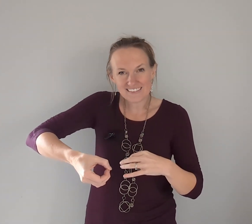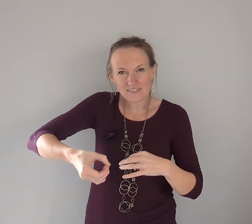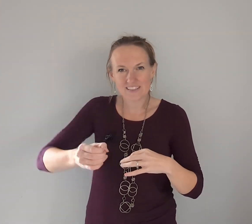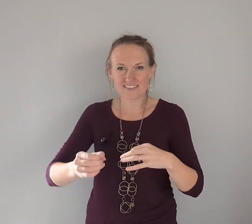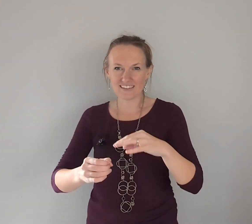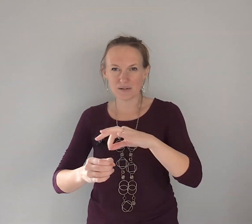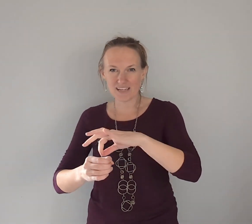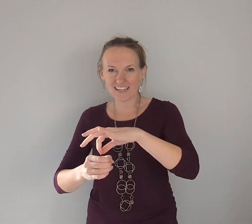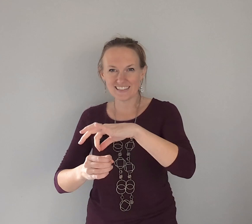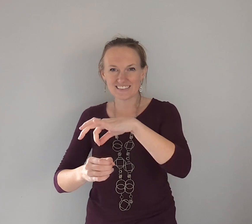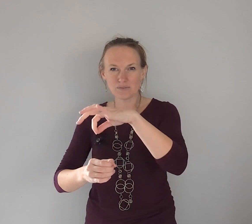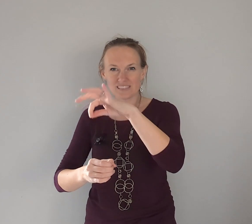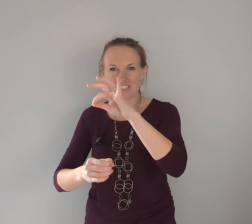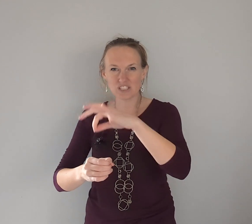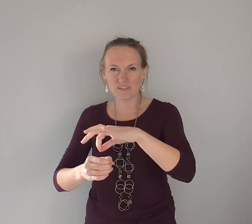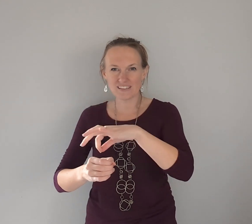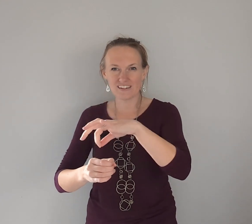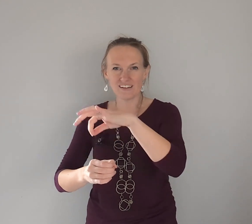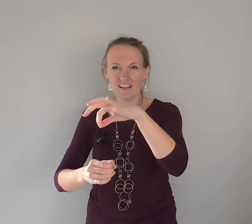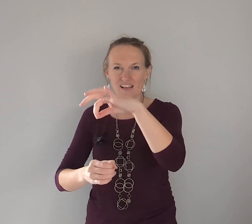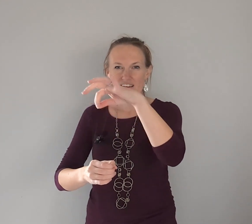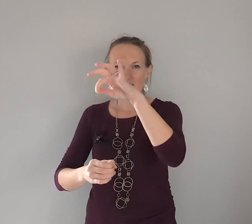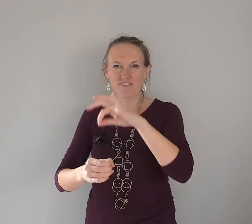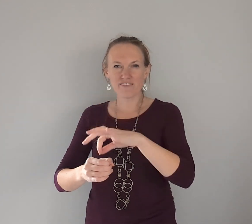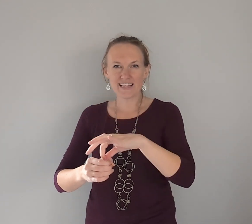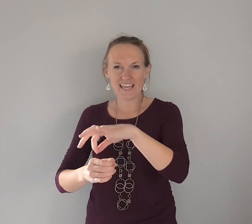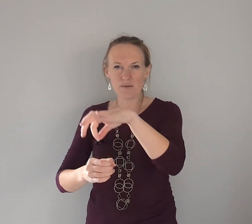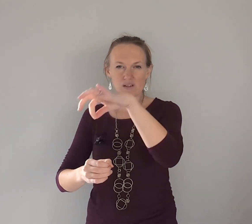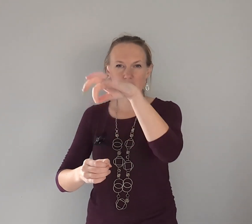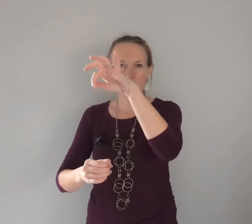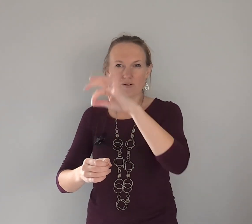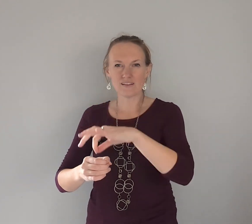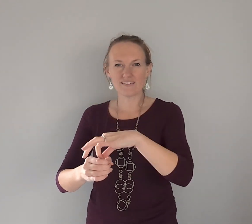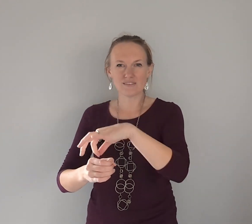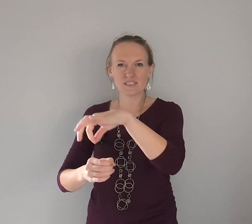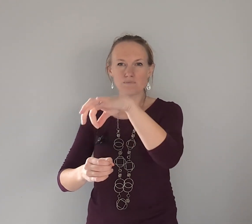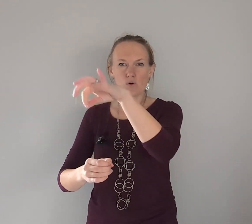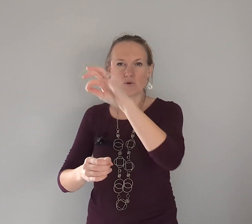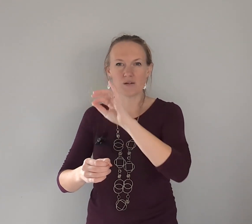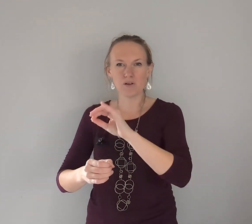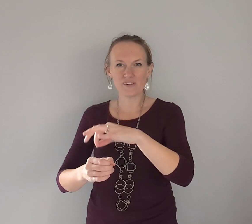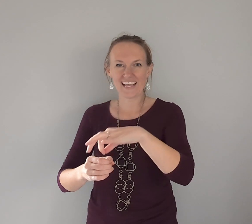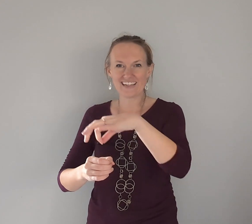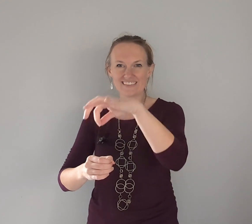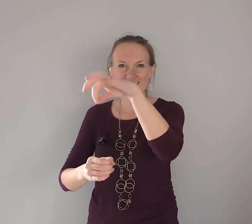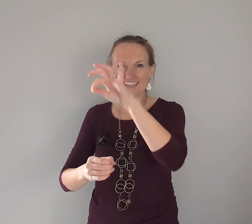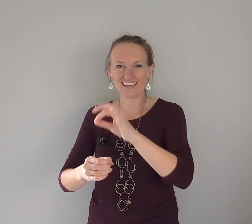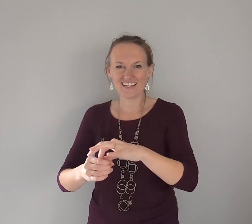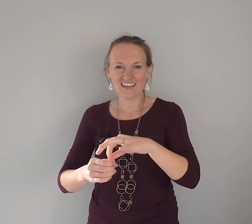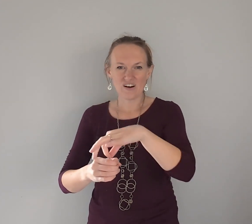candle with your non-dominant hand, and it's almost like showing the little flame or the little smoke when you blow out a candle. Okay,